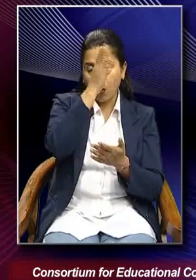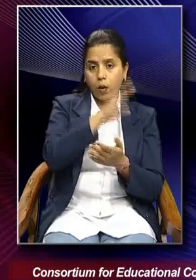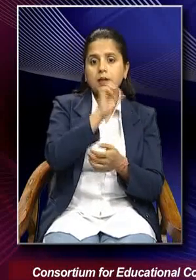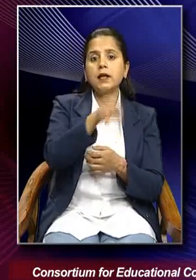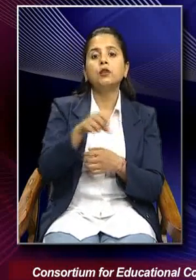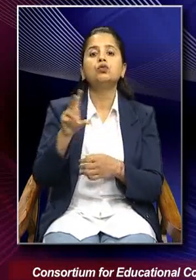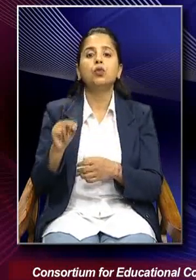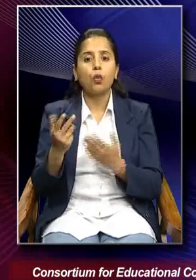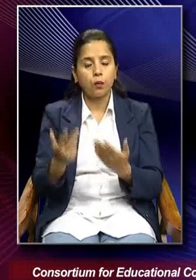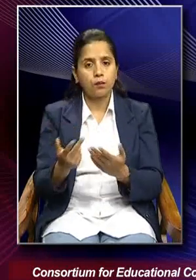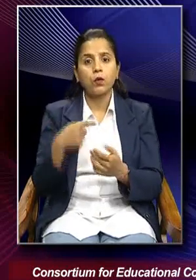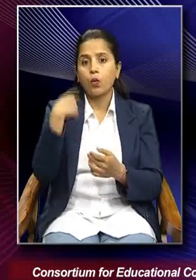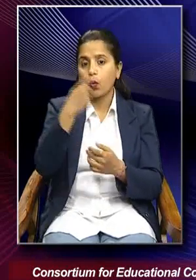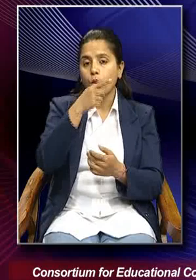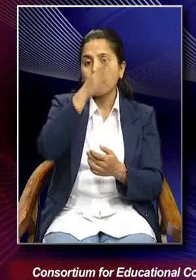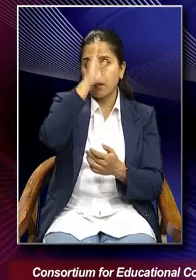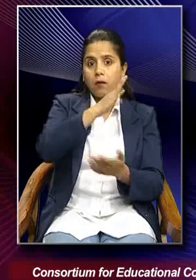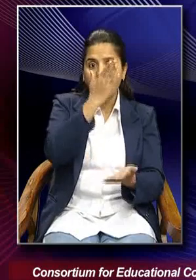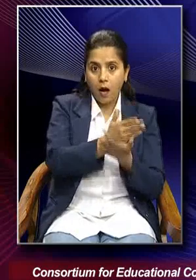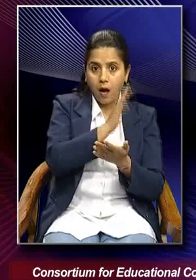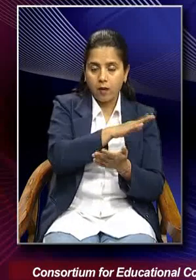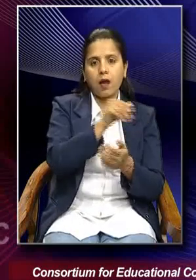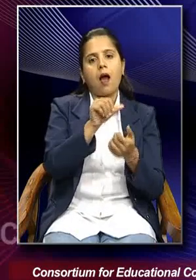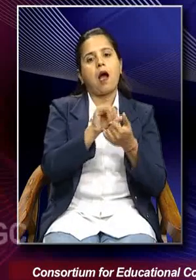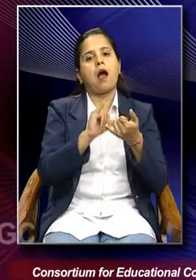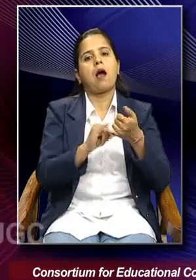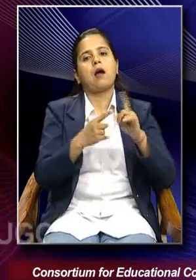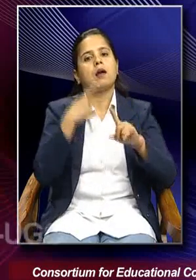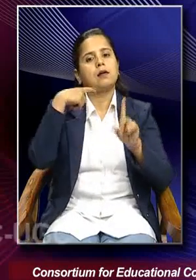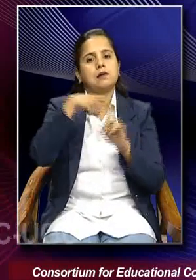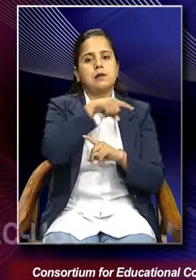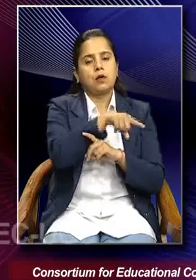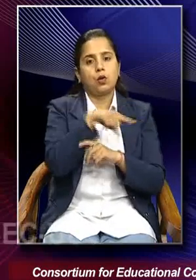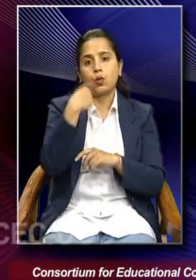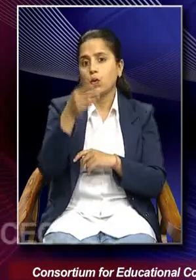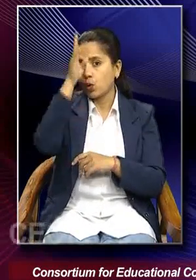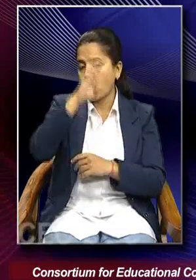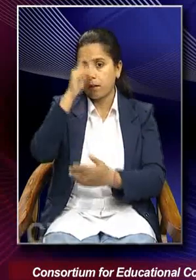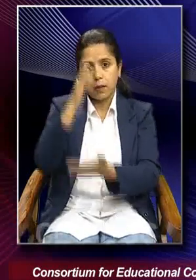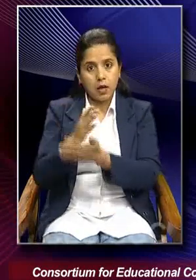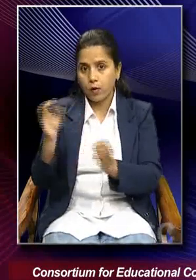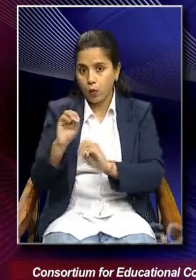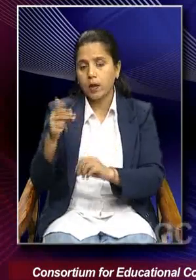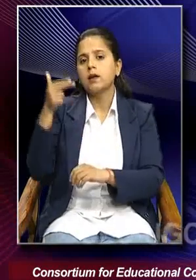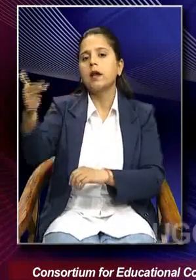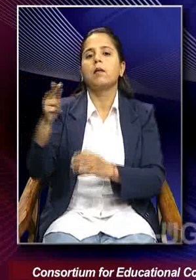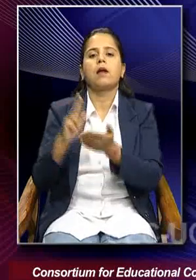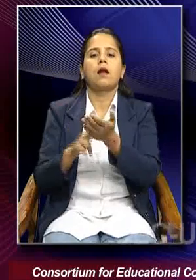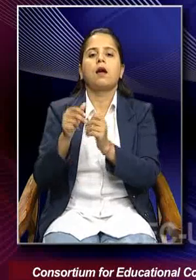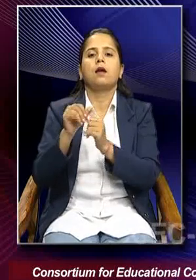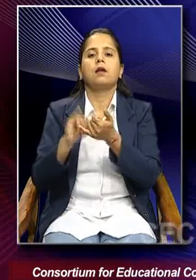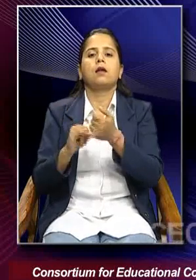not. So, those who believe in God, we say they are Astik, and those who do not believe in God, we say they are